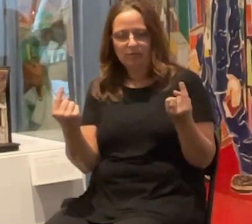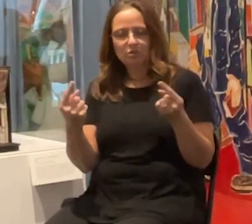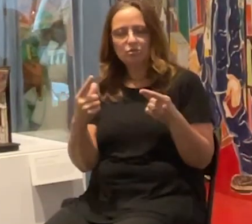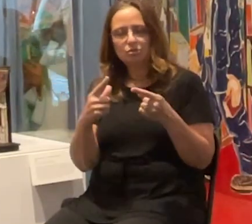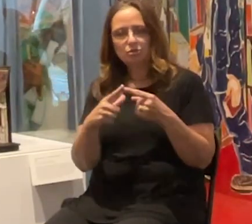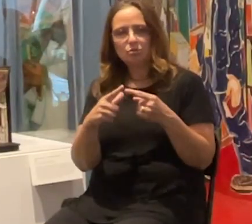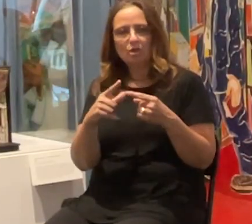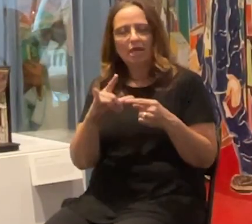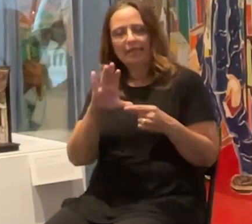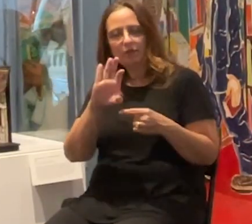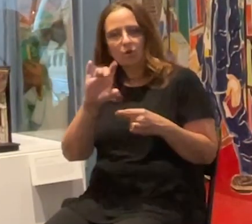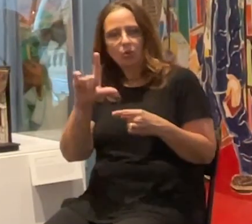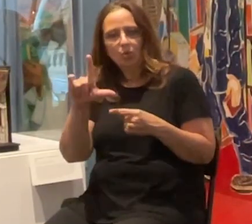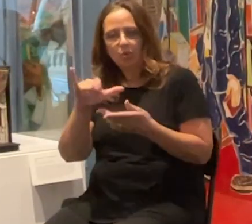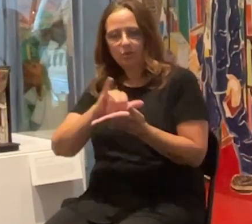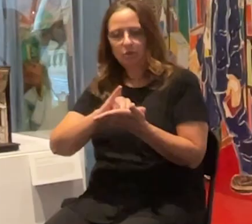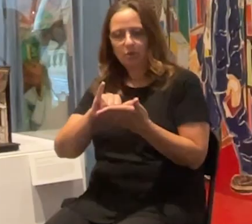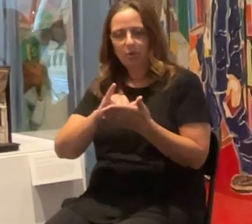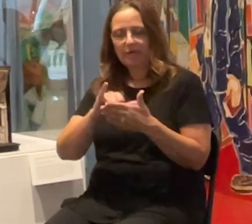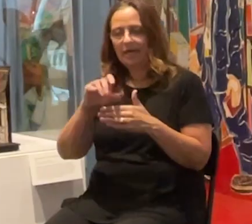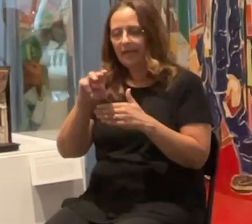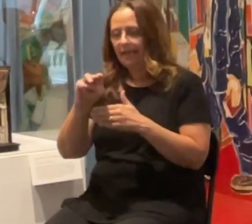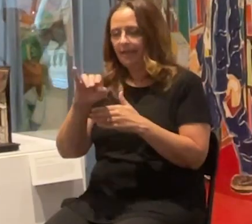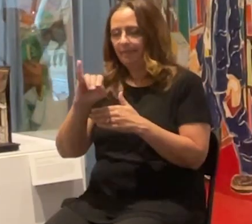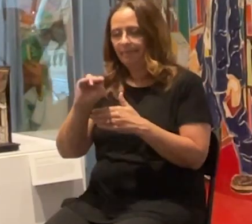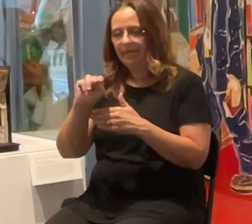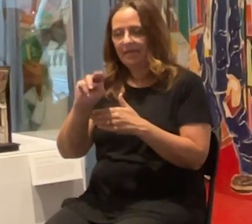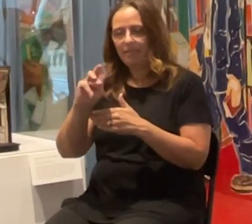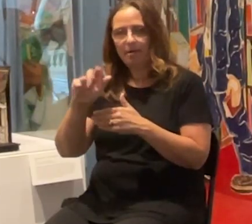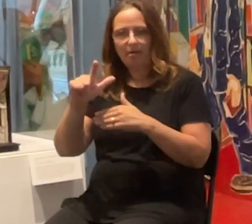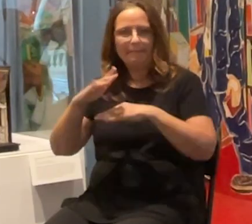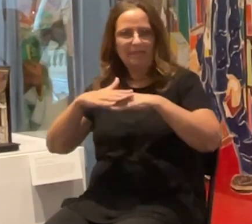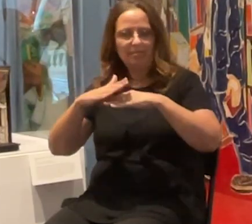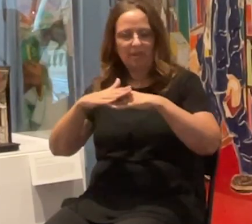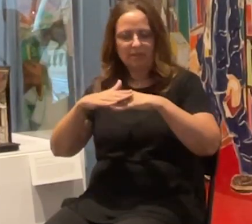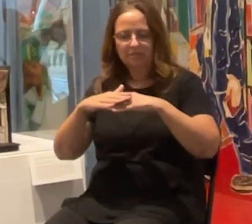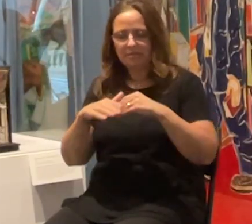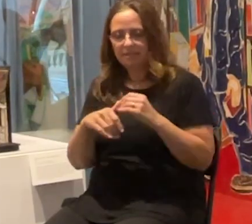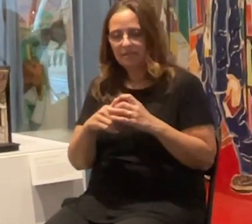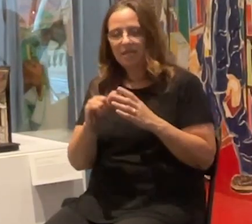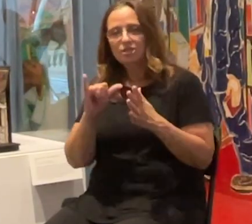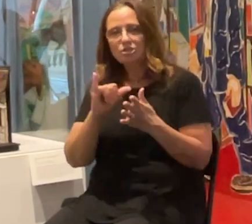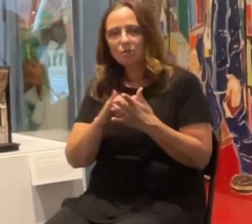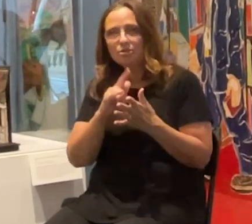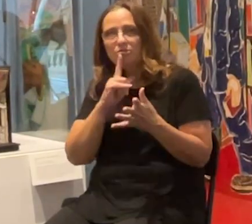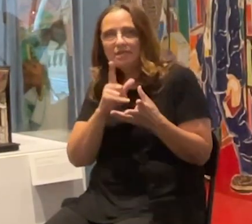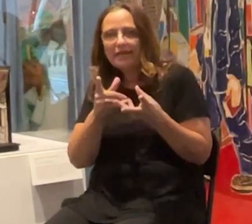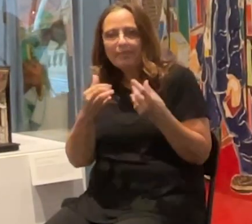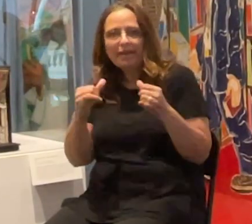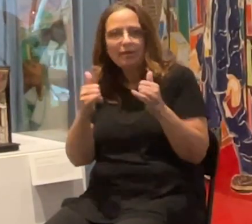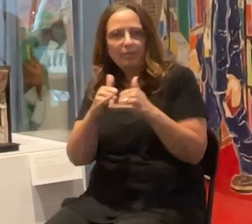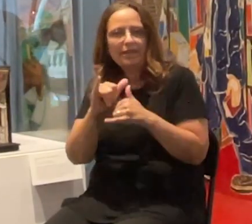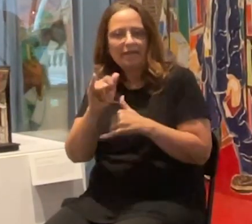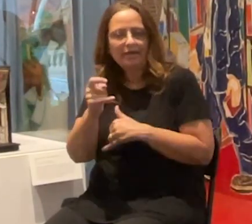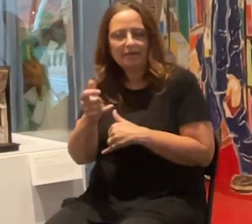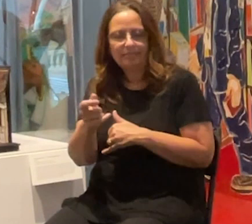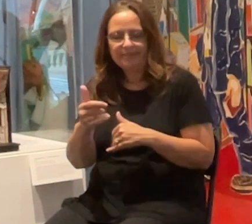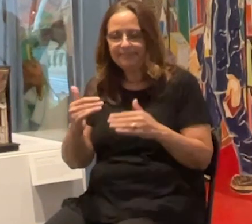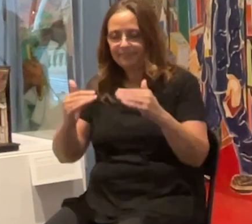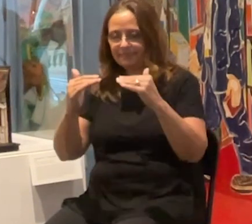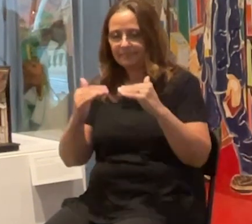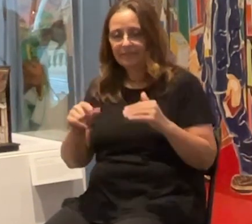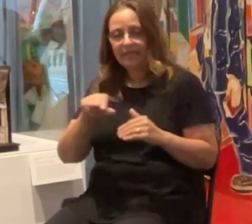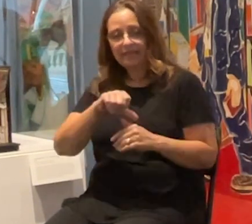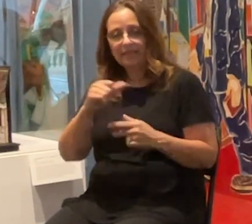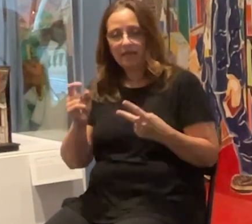minimalist kind of aesthetics, let's say. So it was to kind of, you know, to kind of mess with that a little bit. And then the other piece that you